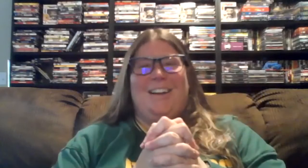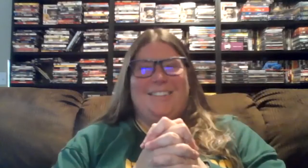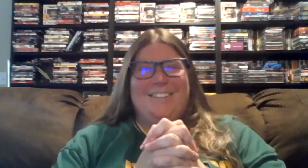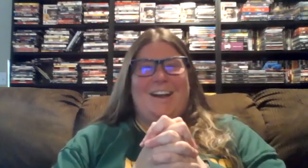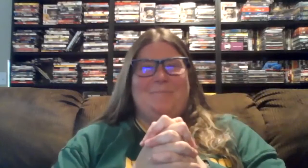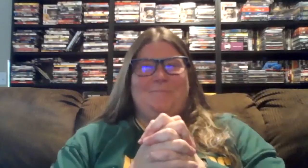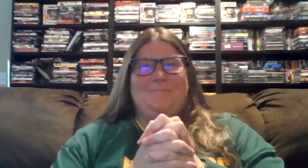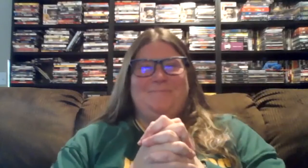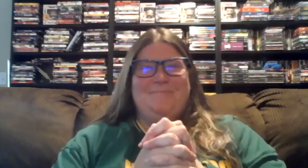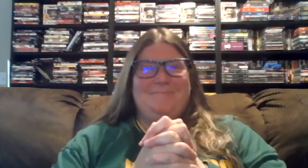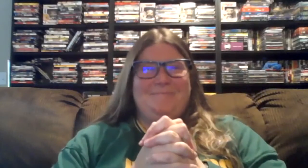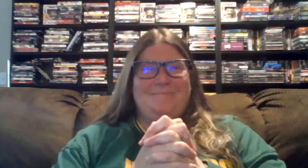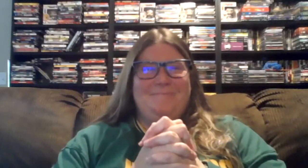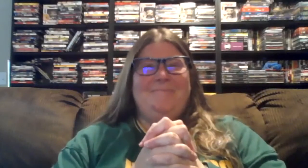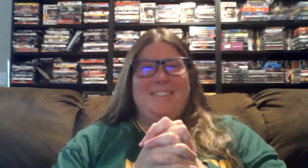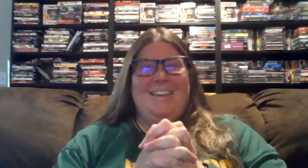done. Yep. confirm that's accurate.